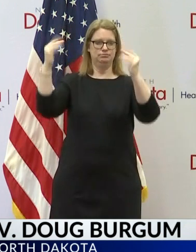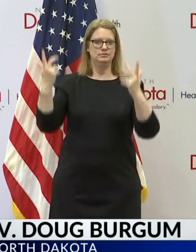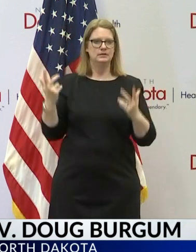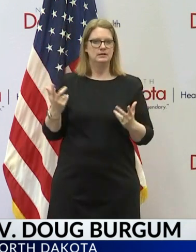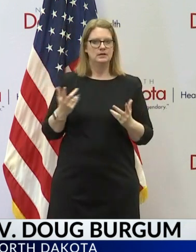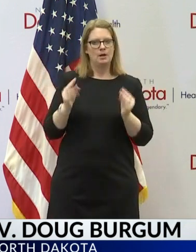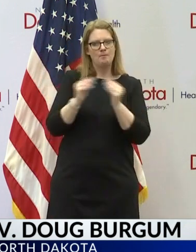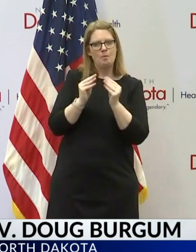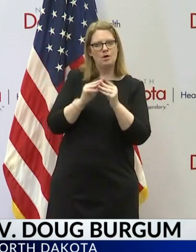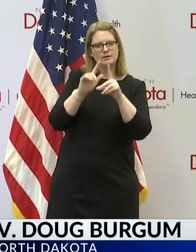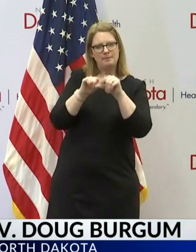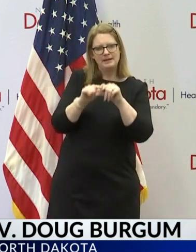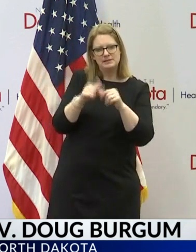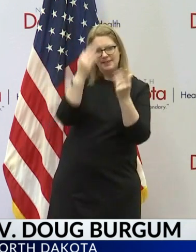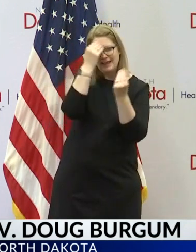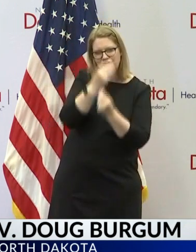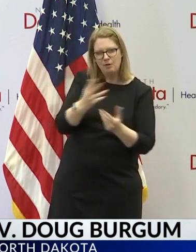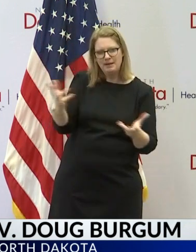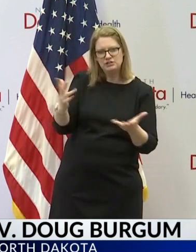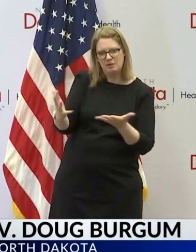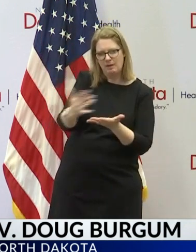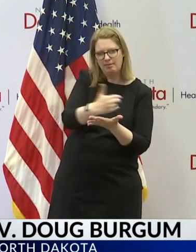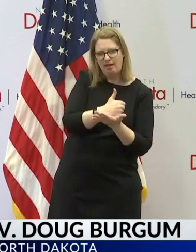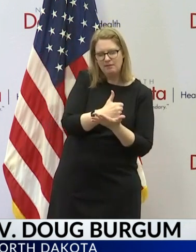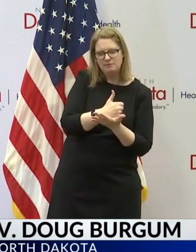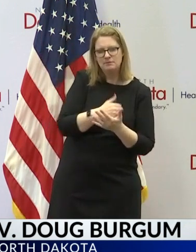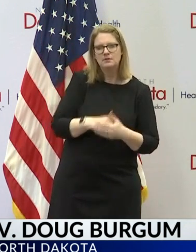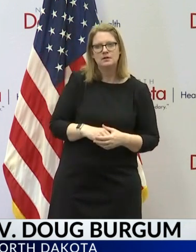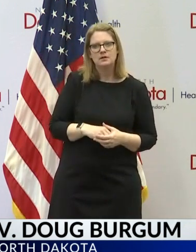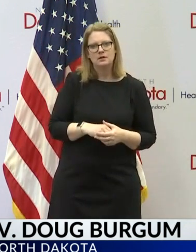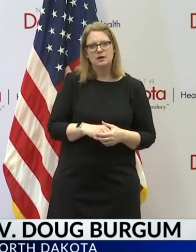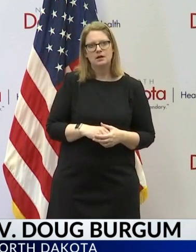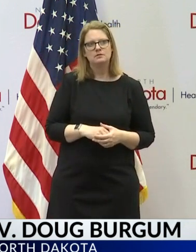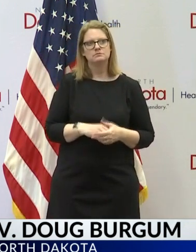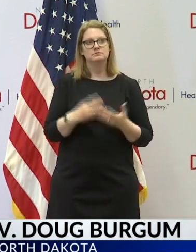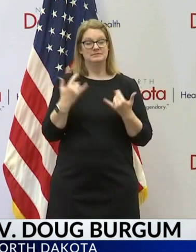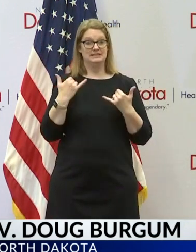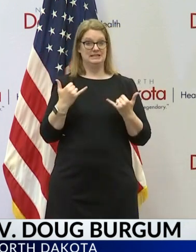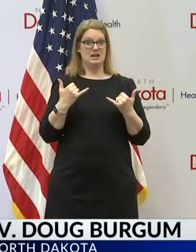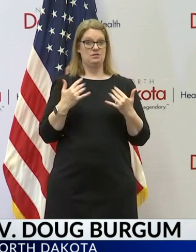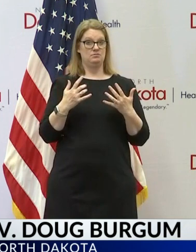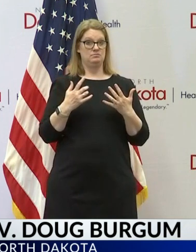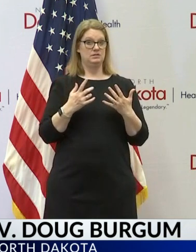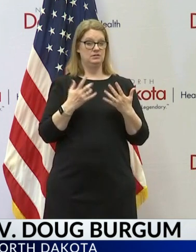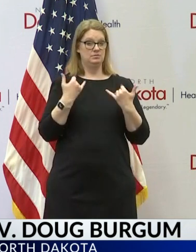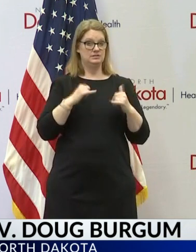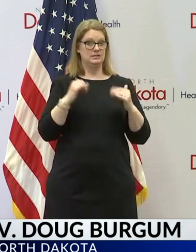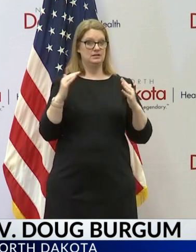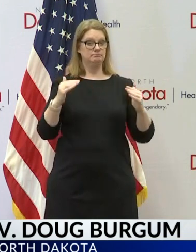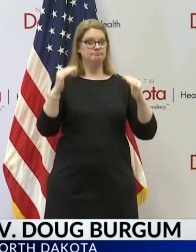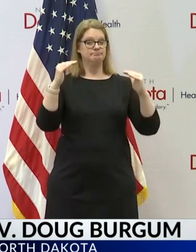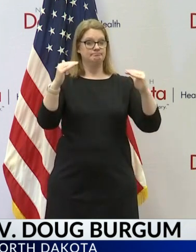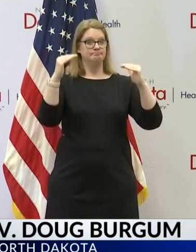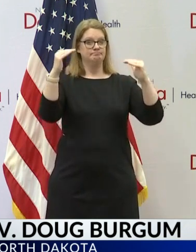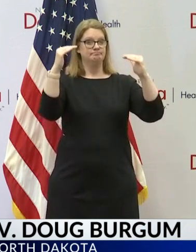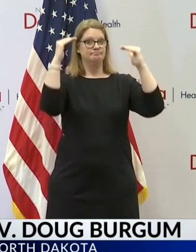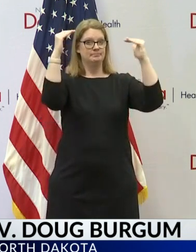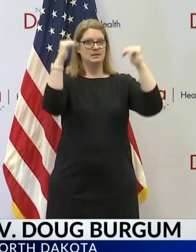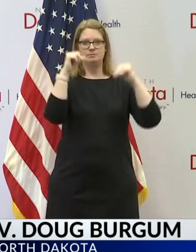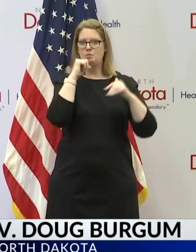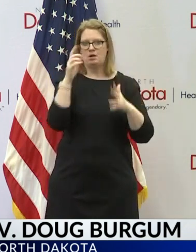data reliability through all this. So even though we've again moved up the leaderboard, we've still got work to do, and we're not letting up on this